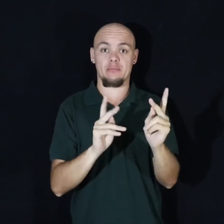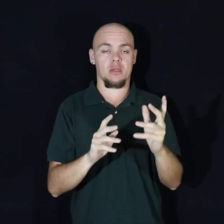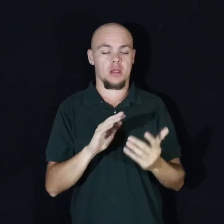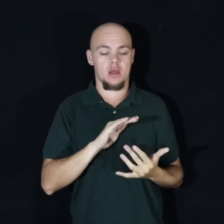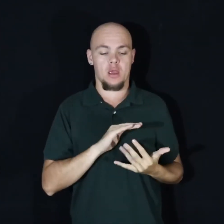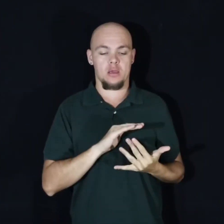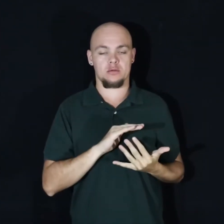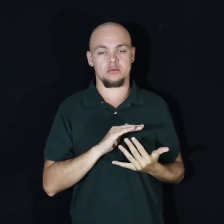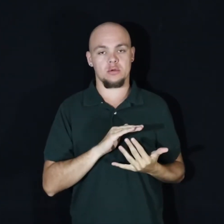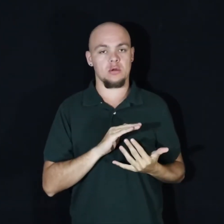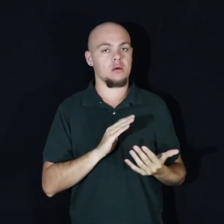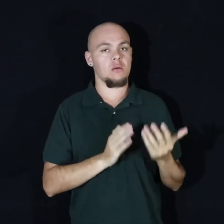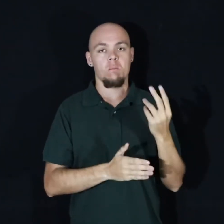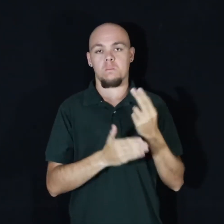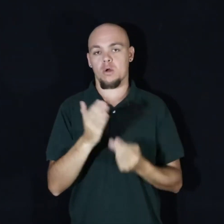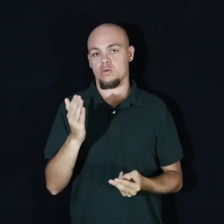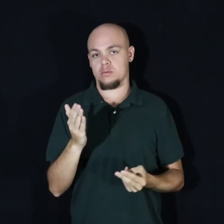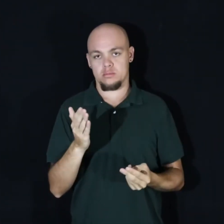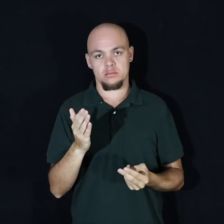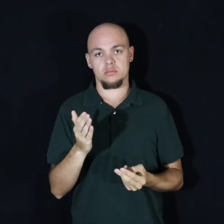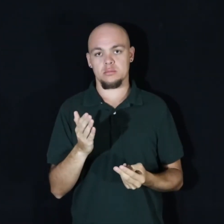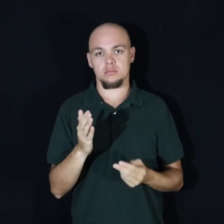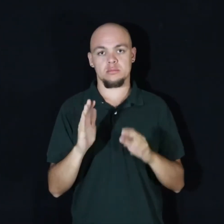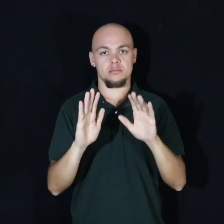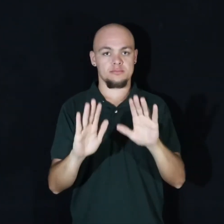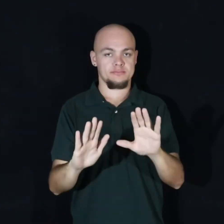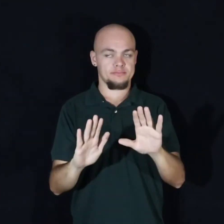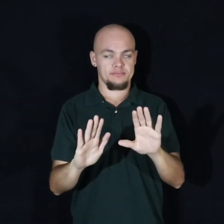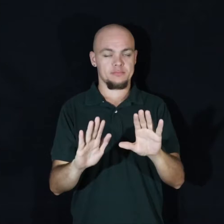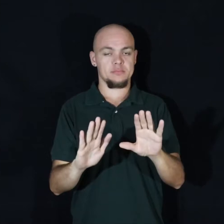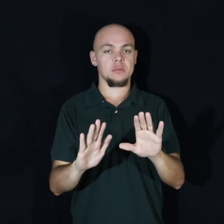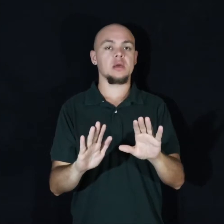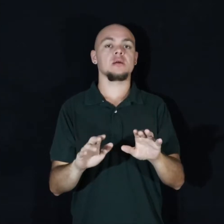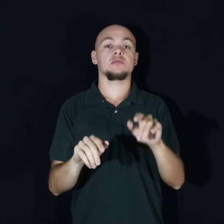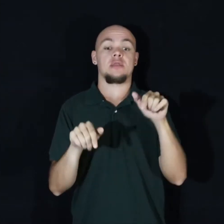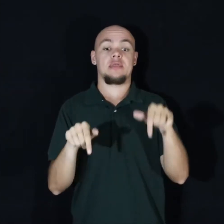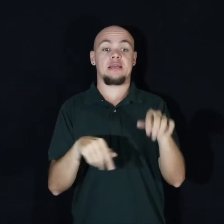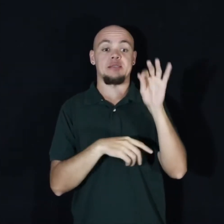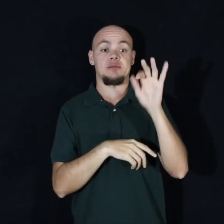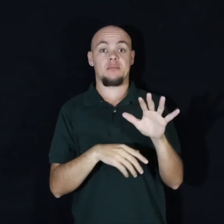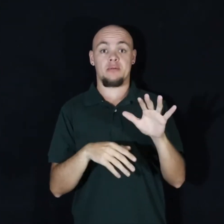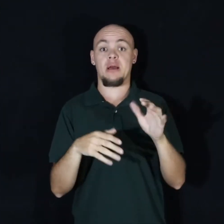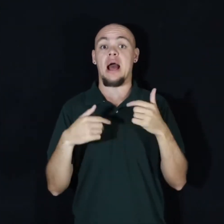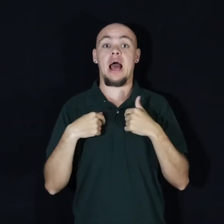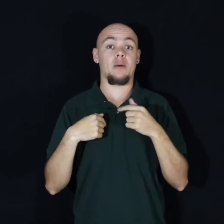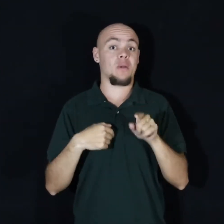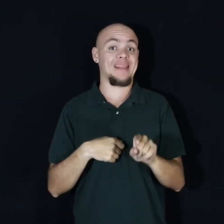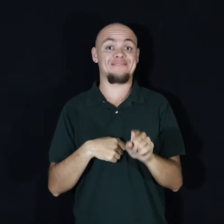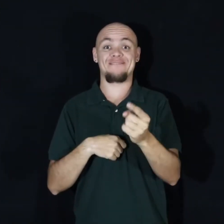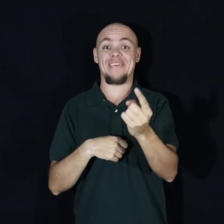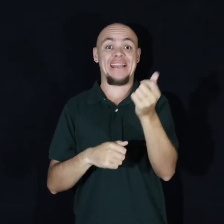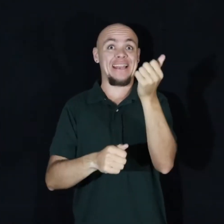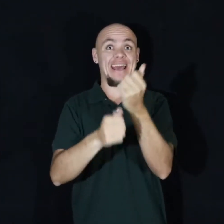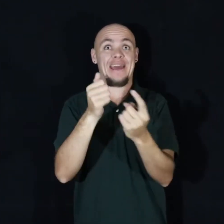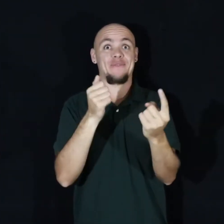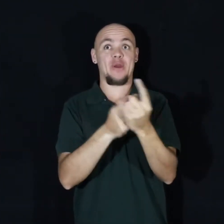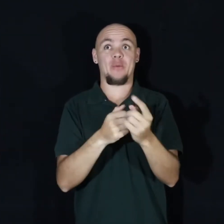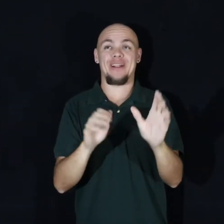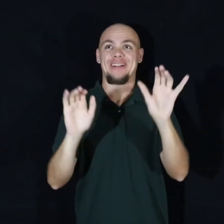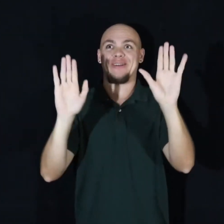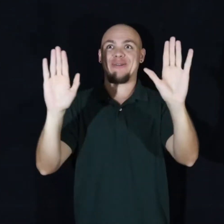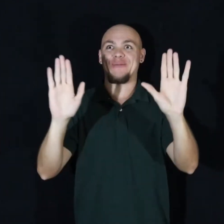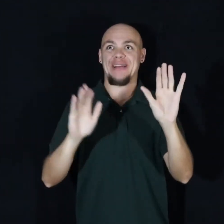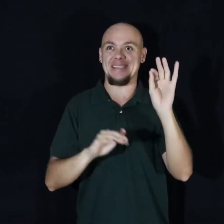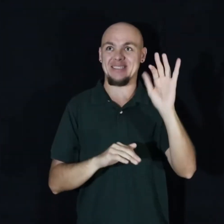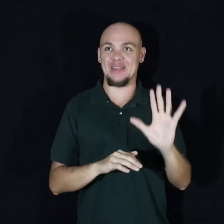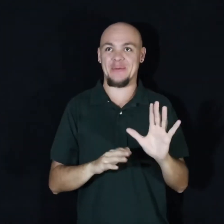me, there are going to be people angry with me on both sides of this issue. So I think it's going to be a really great sermon because I'm going to